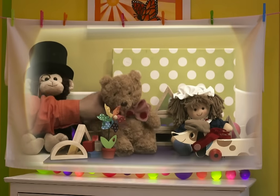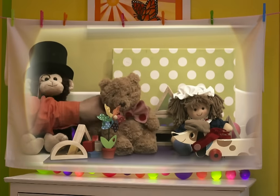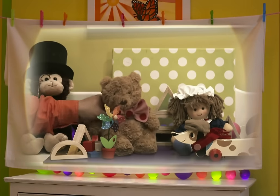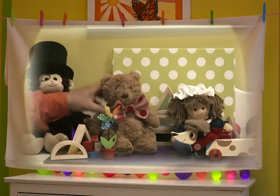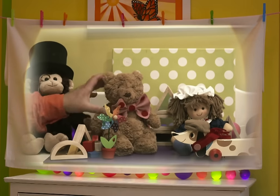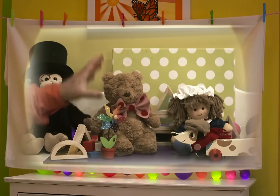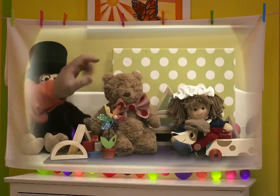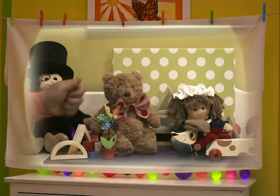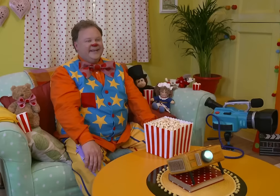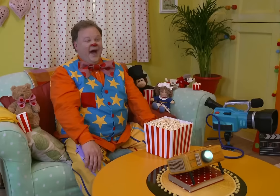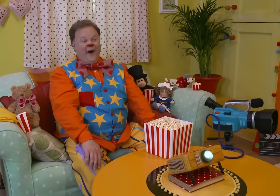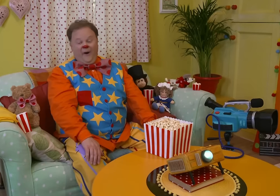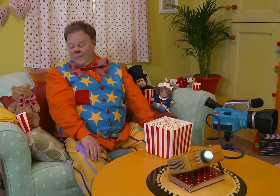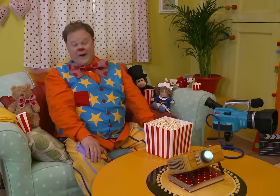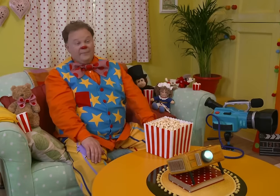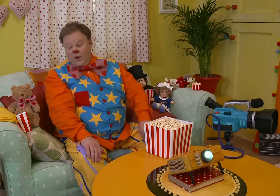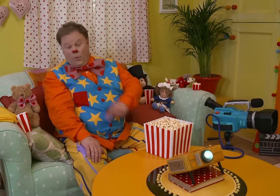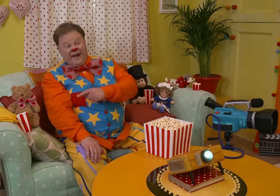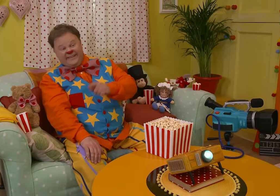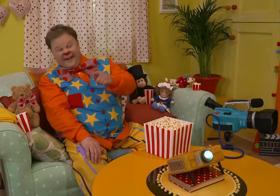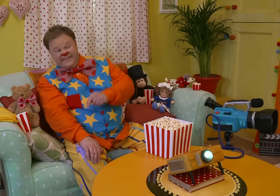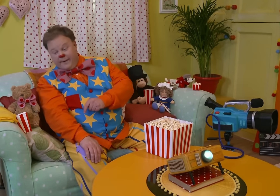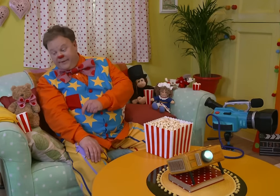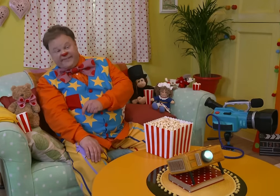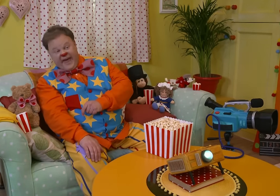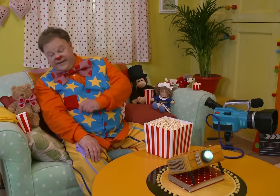princess. Oh, well done, Tumble Ted.